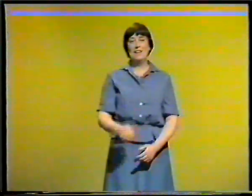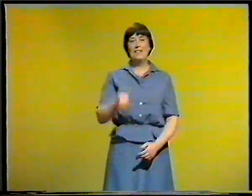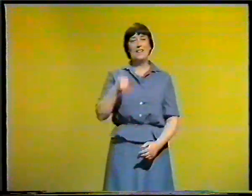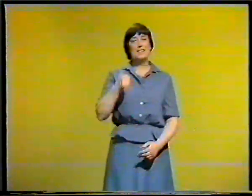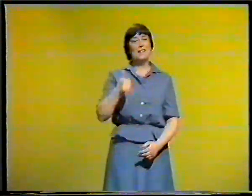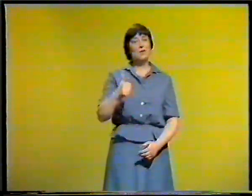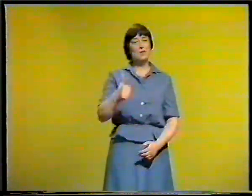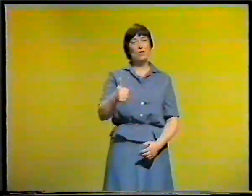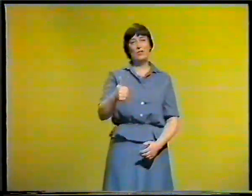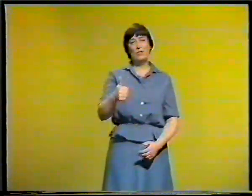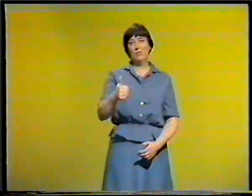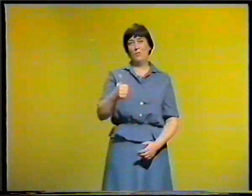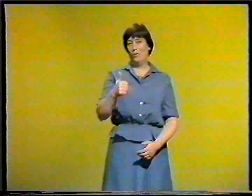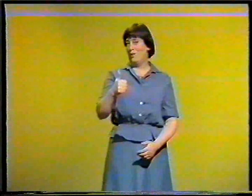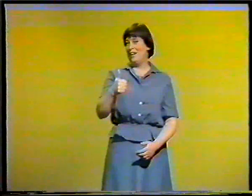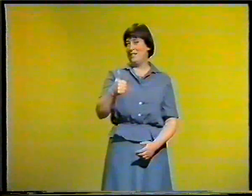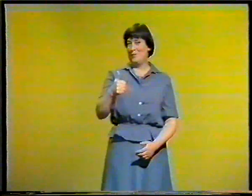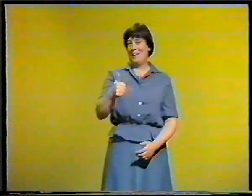That's the sign for good, all right, okay.